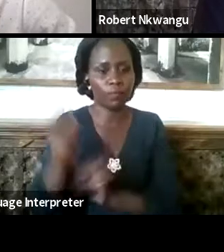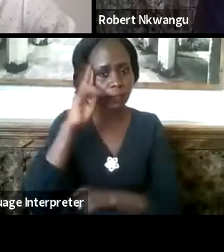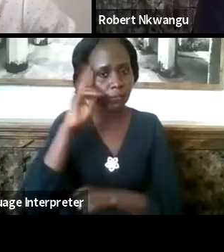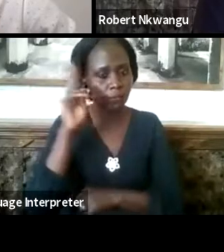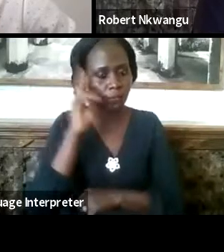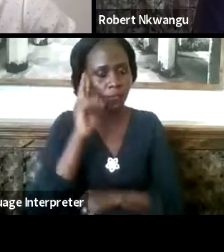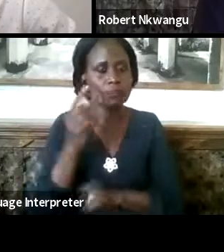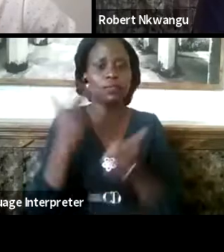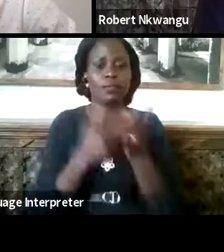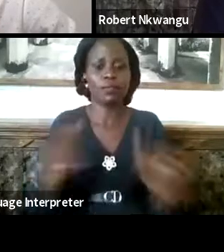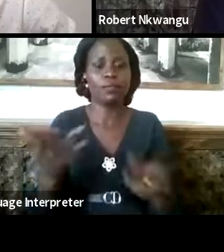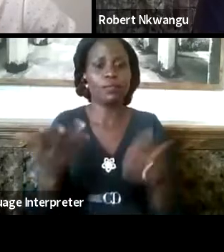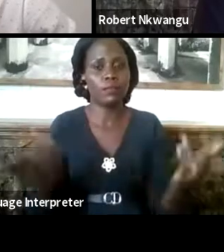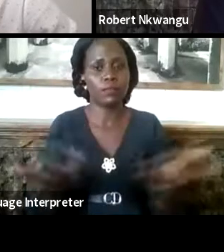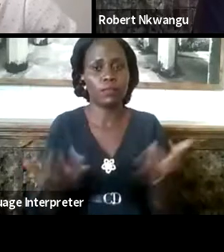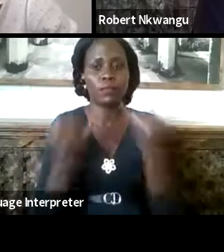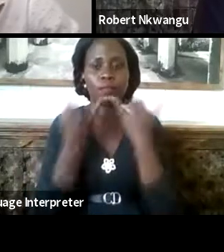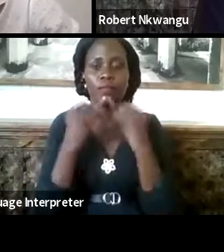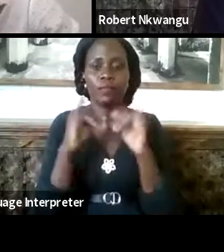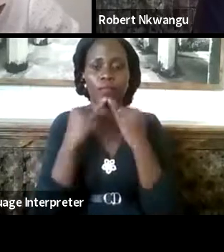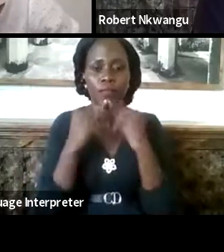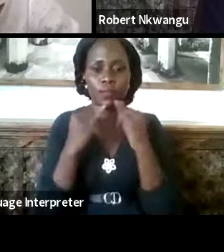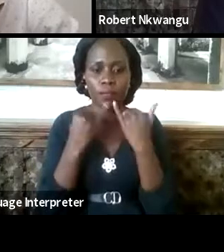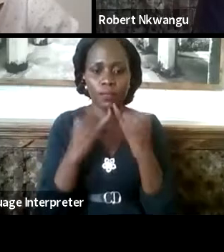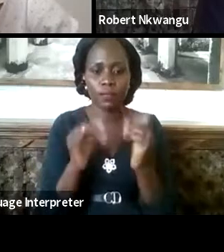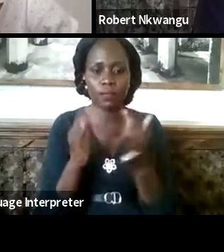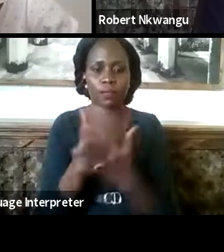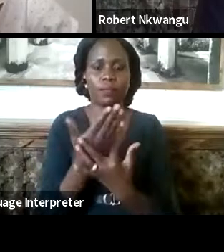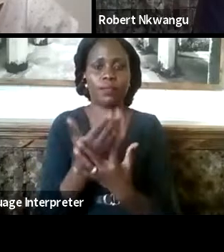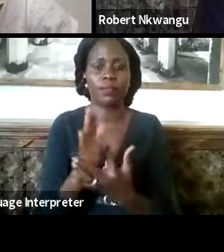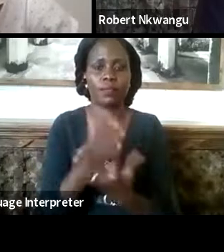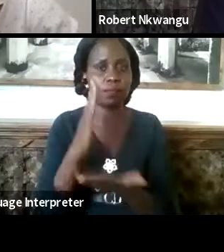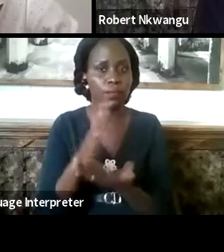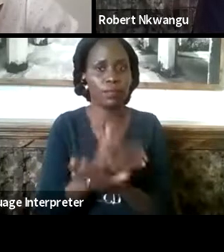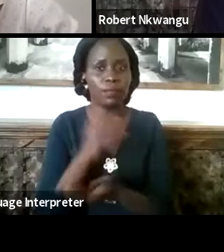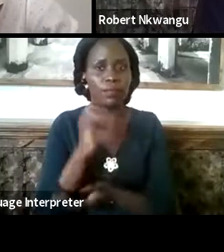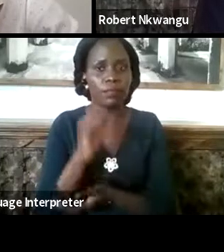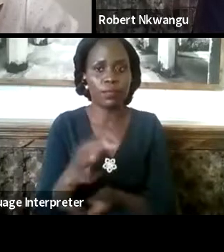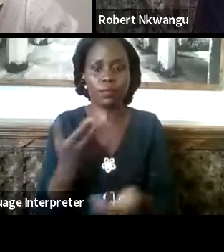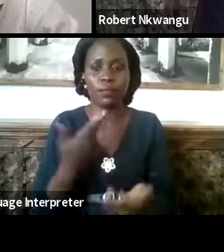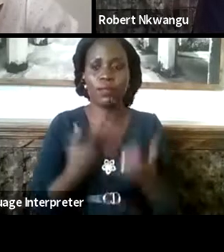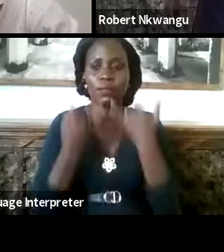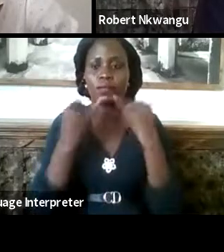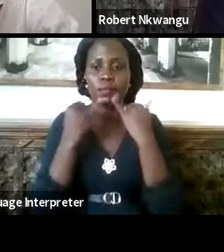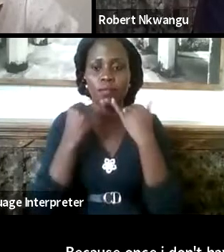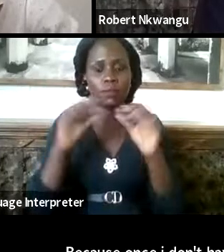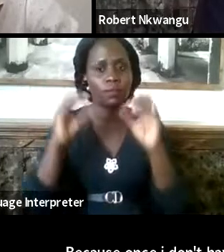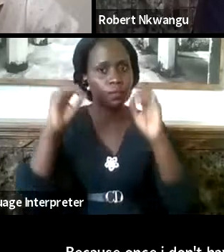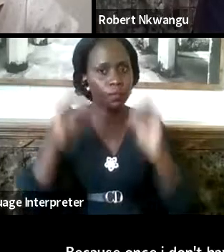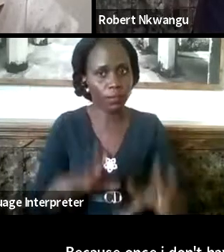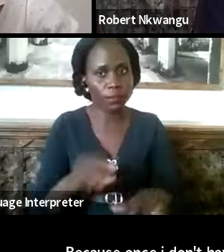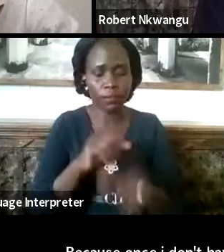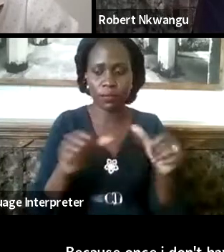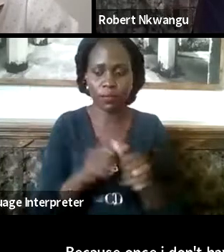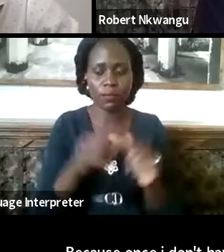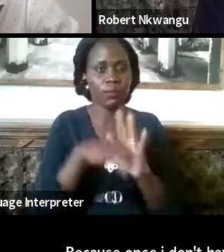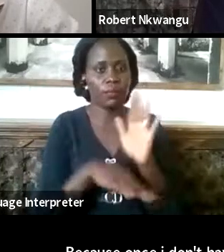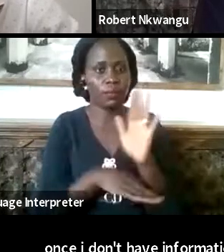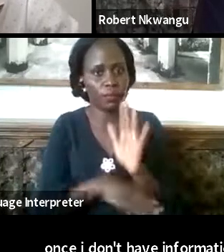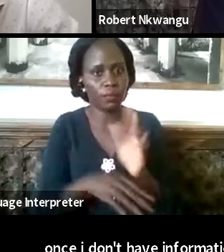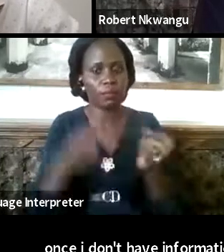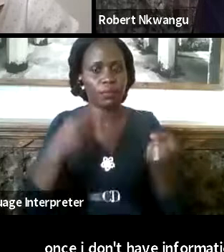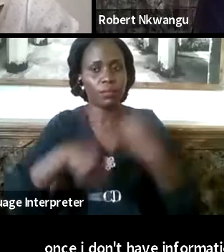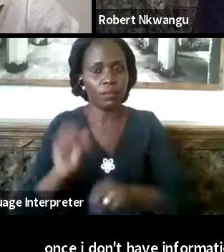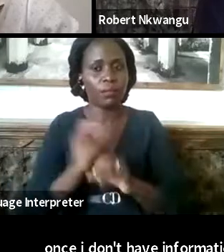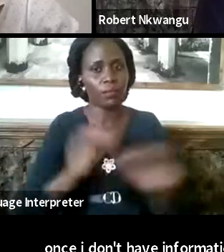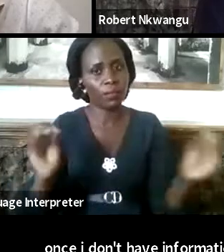the information gap, because once I don't have information about a certain program, about a certain activity, then it means that you're going to